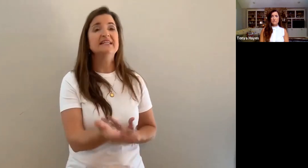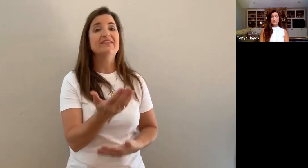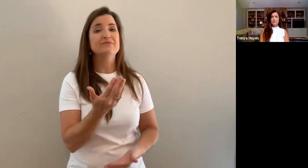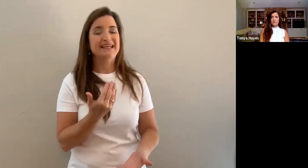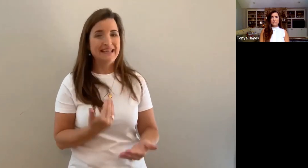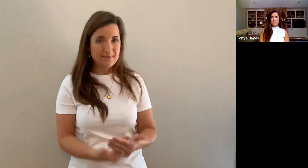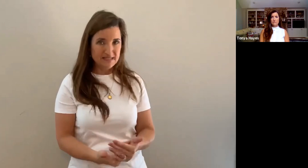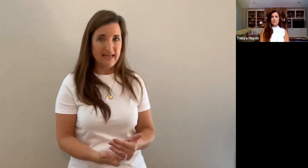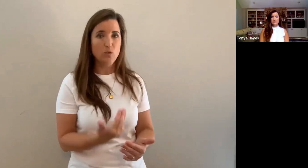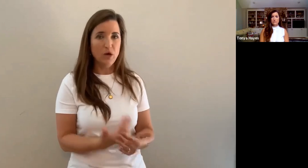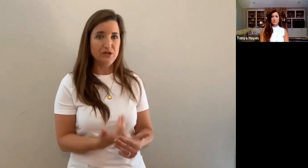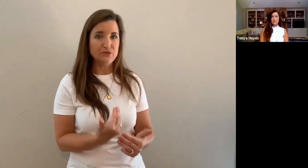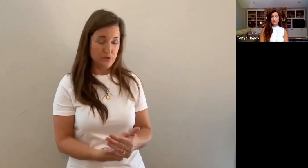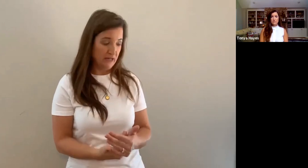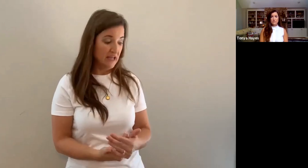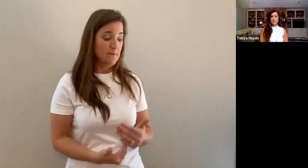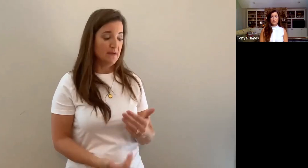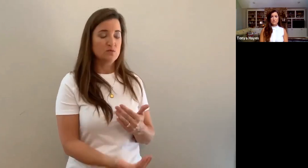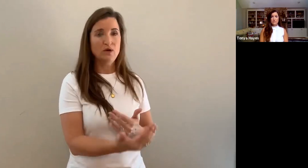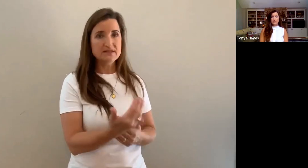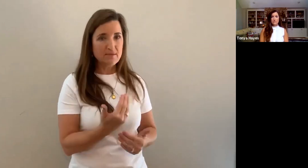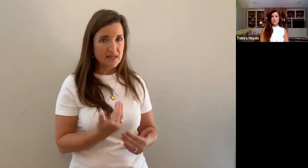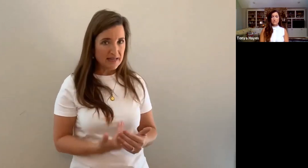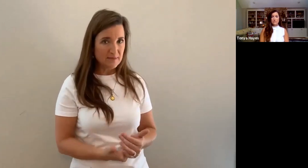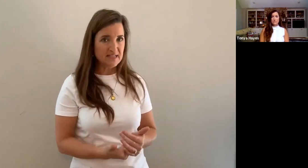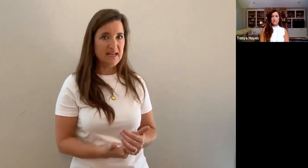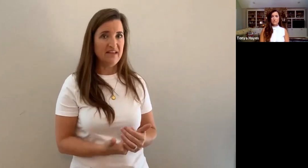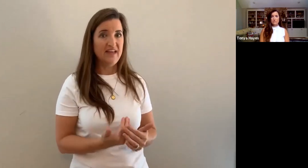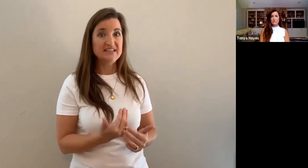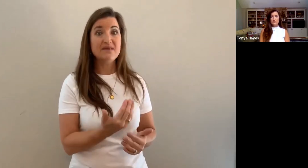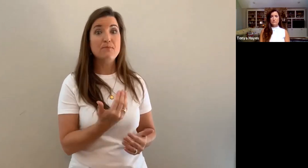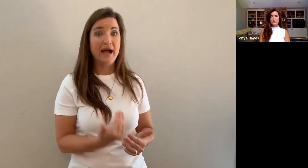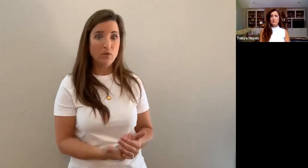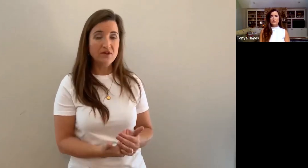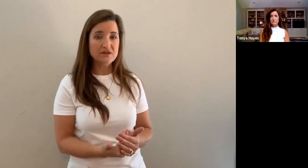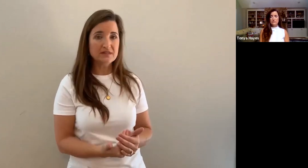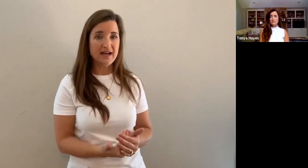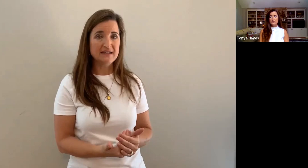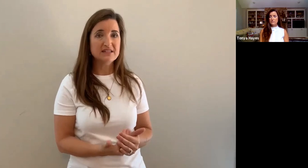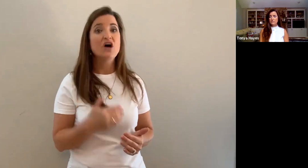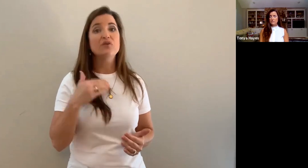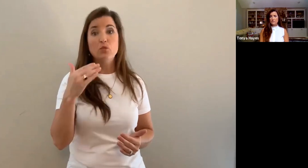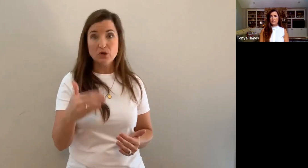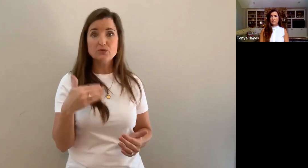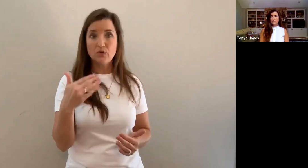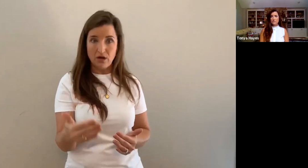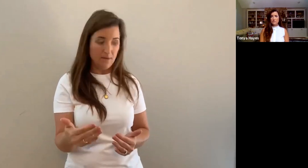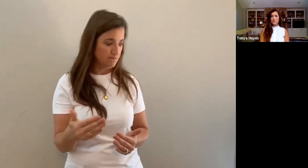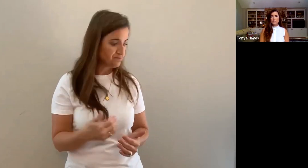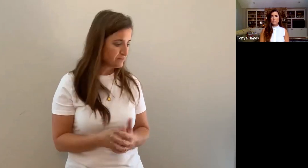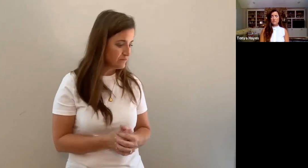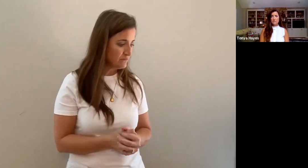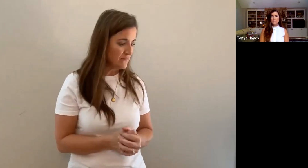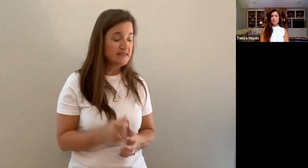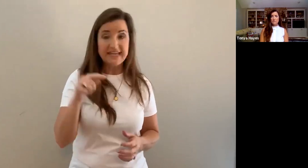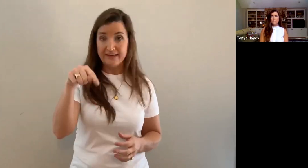is to get them to imitate what you're doing. Because once they begin imitating and they see the power in those signs, the words will